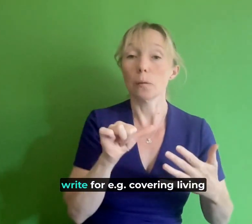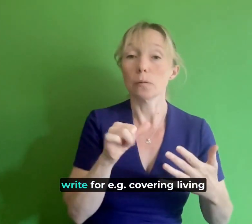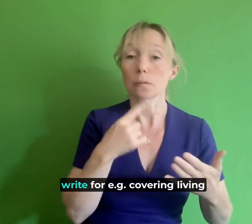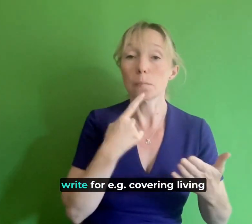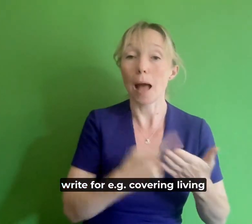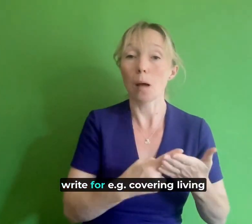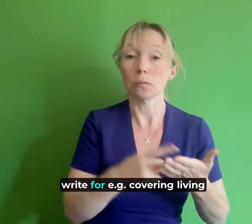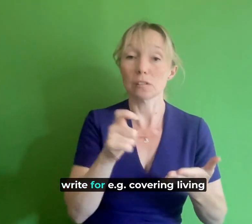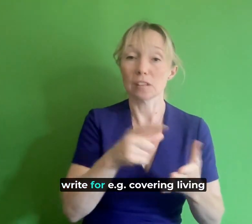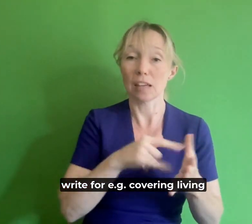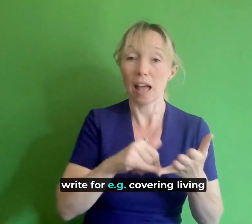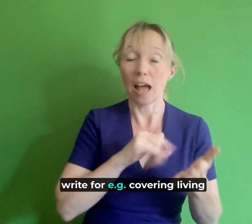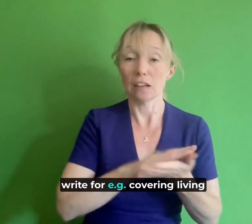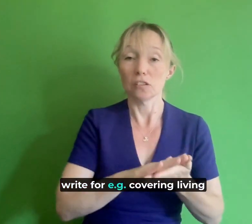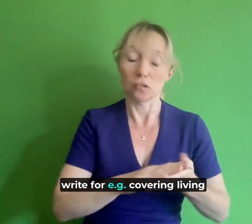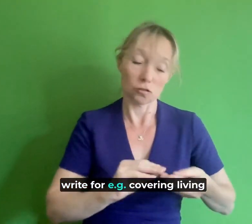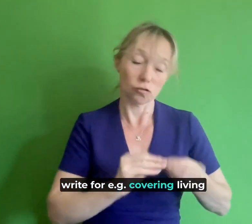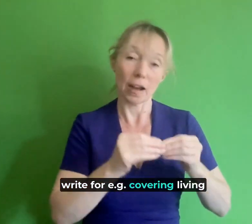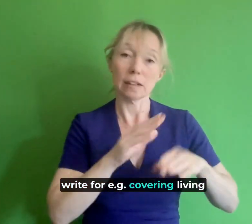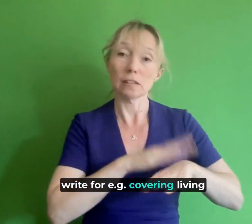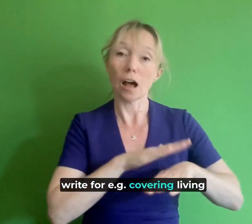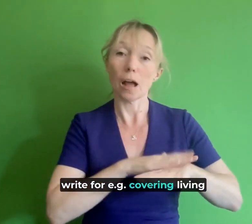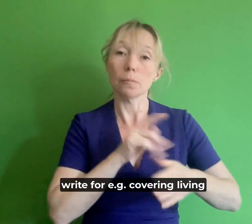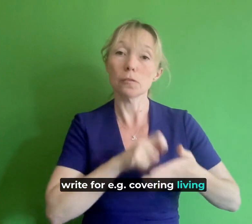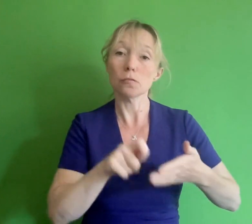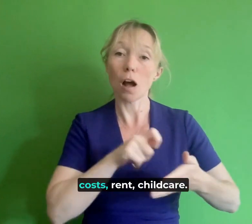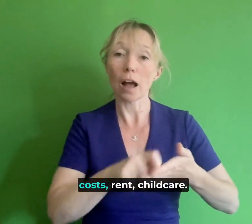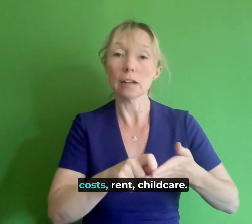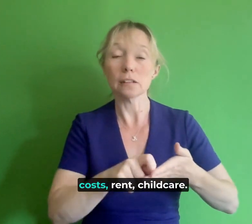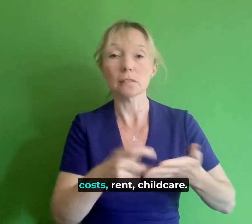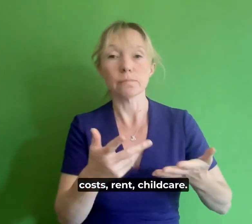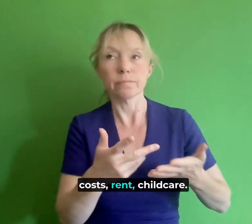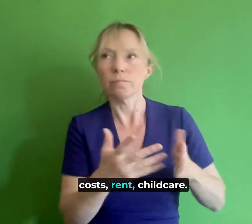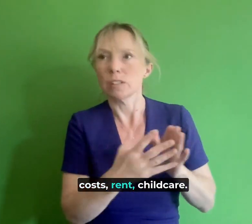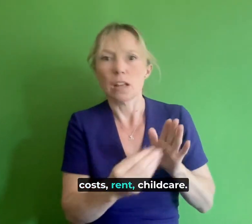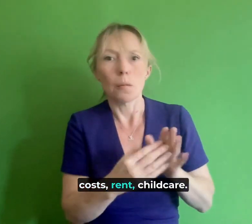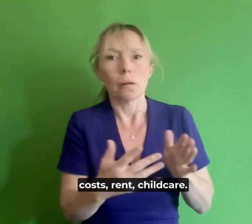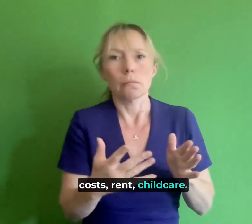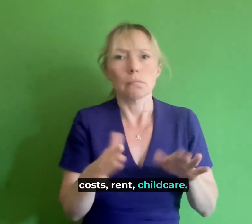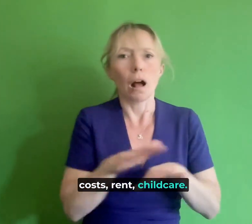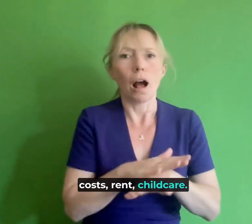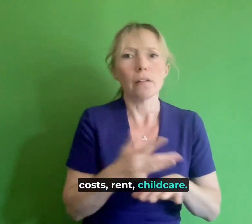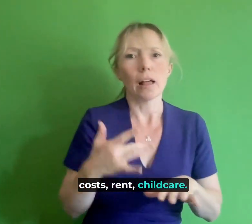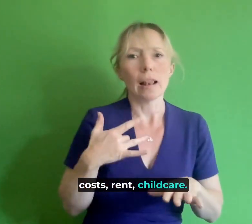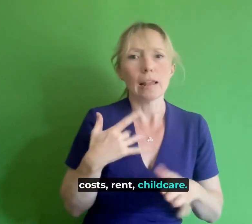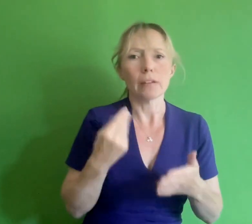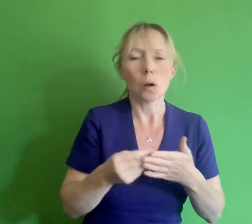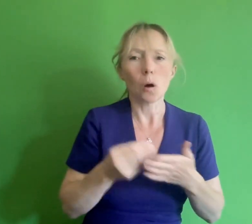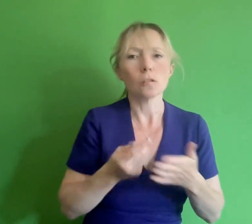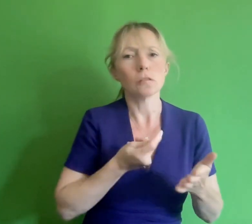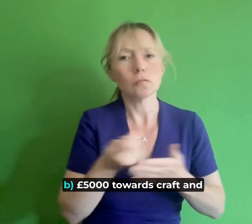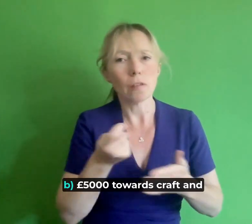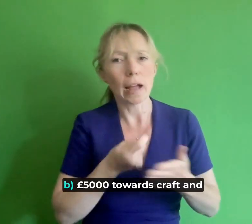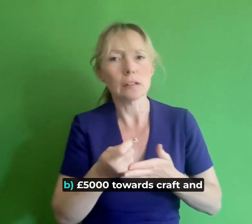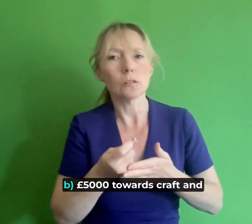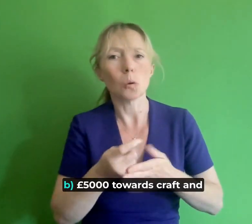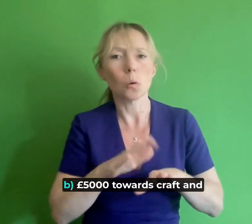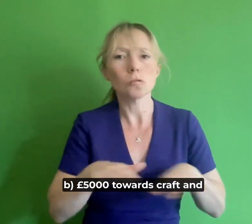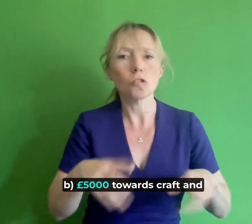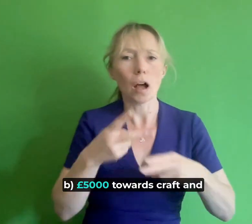write for, e.g., covering living costs, rent, childcare. B.